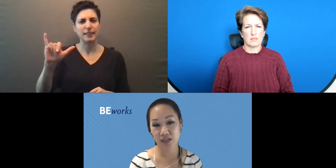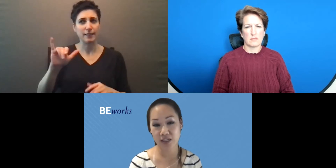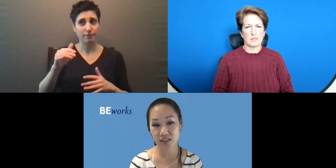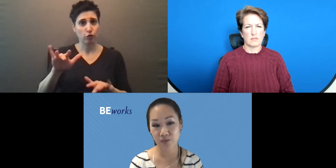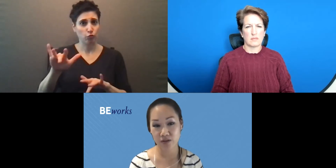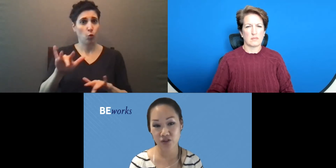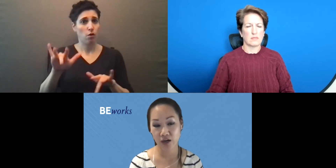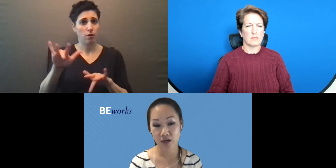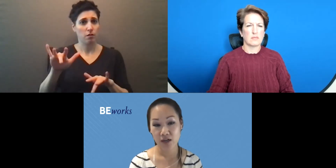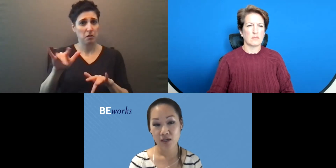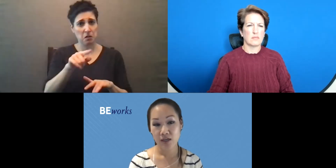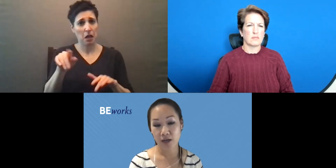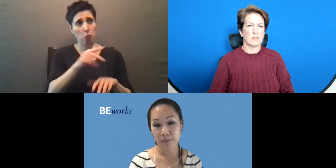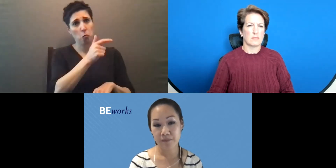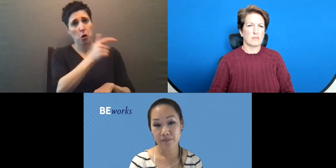and techniques that we could share